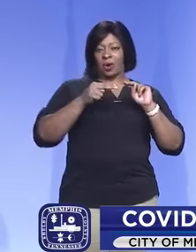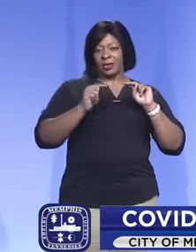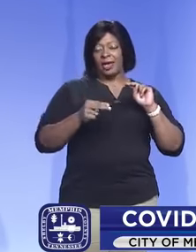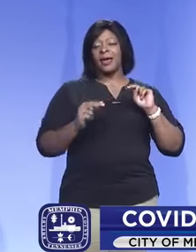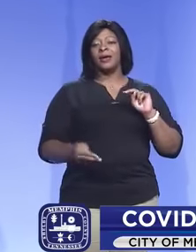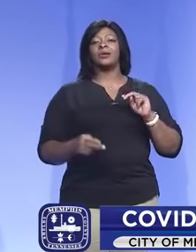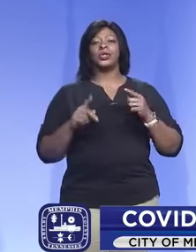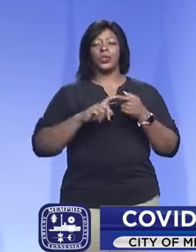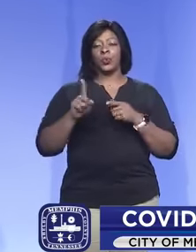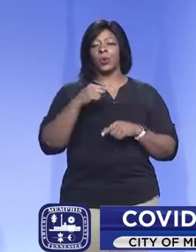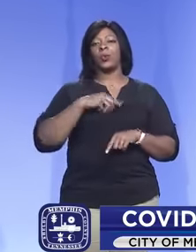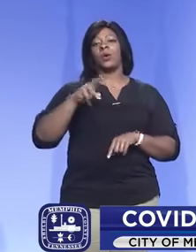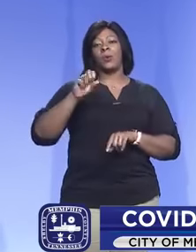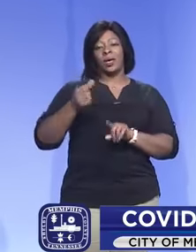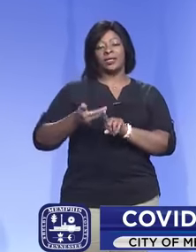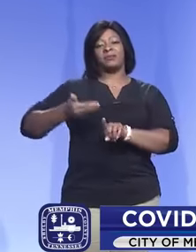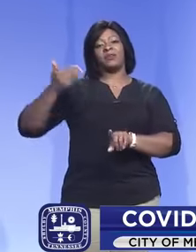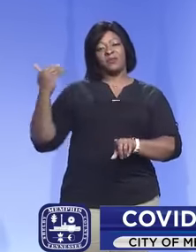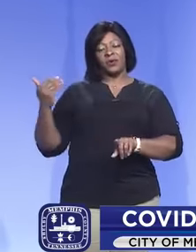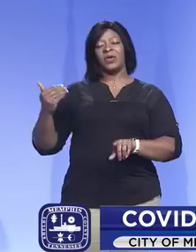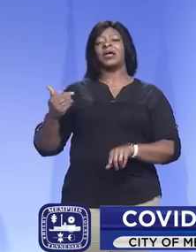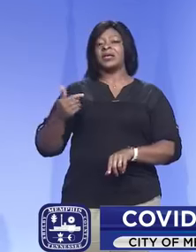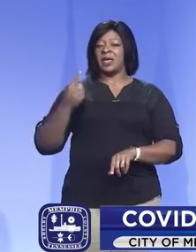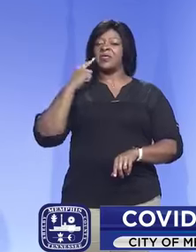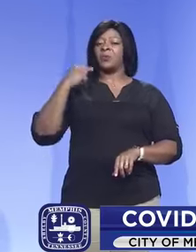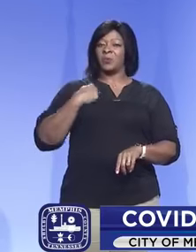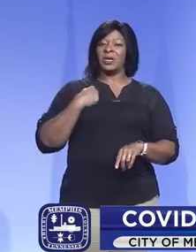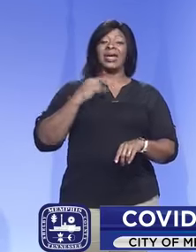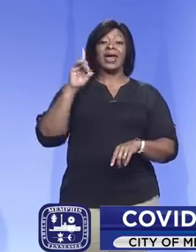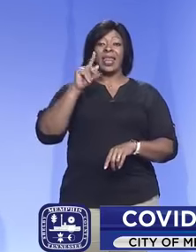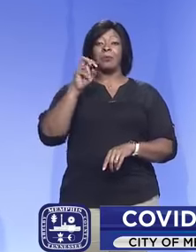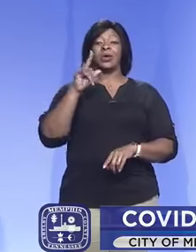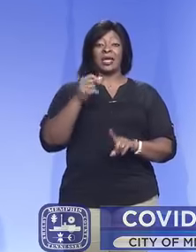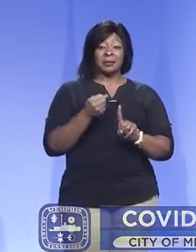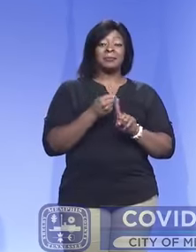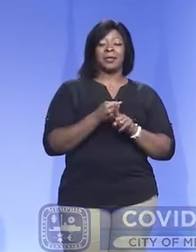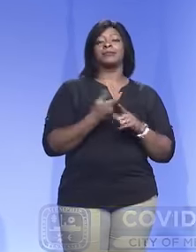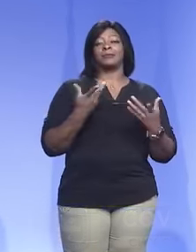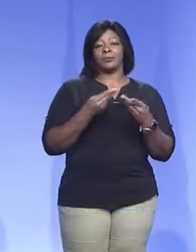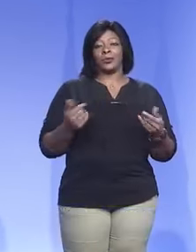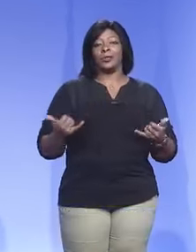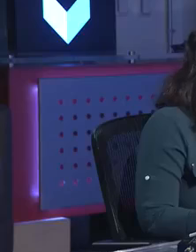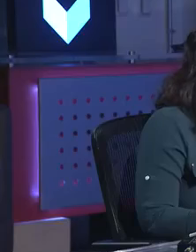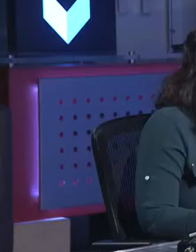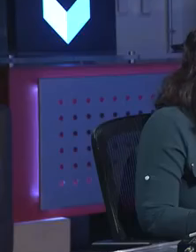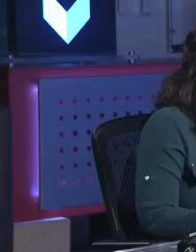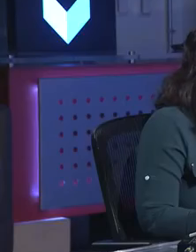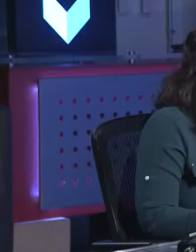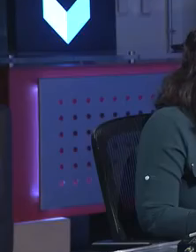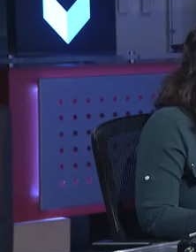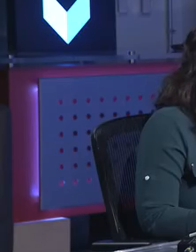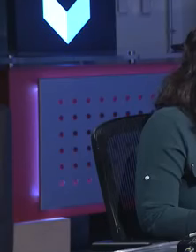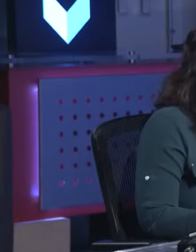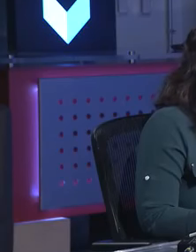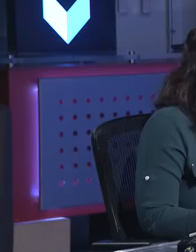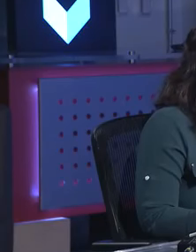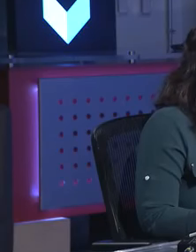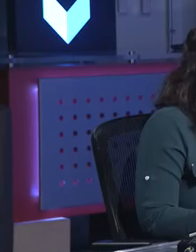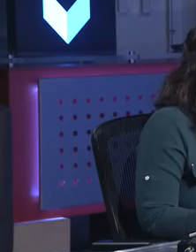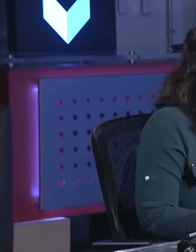to where we were previously. So I think we've gotten through the Labor Day impact, definitely. We are out of time. Are there any closing